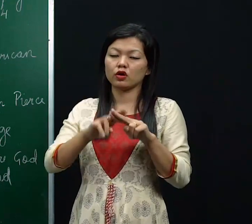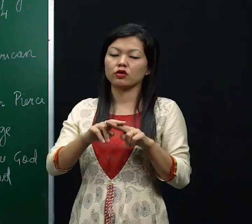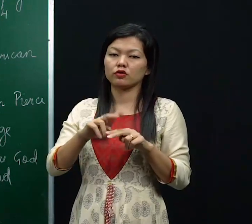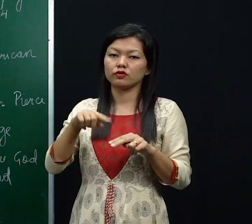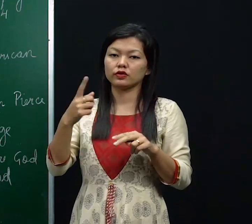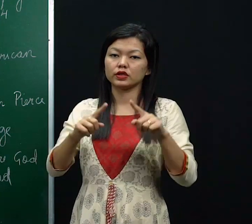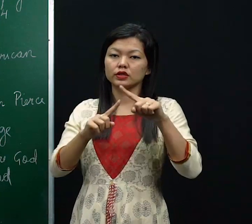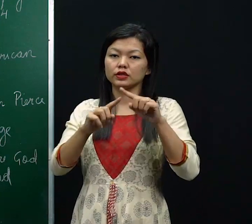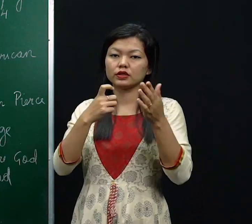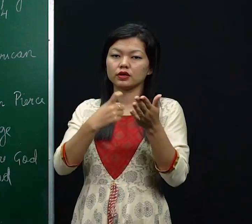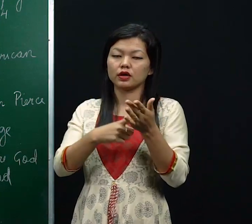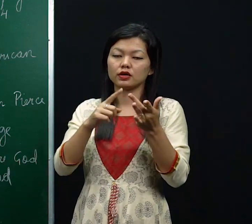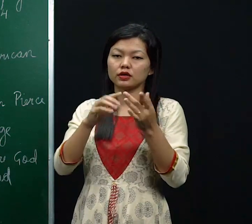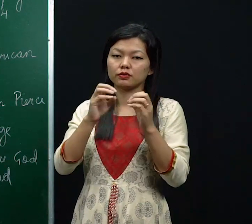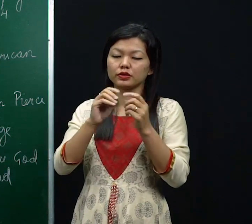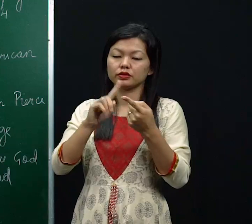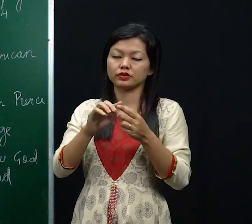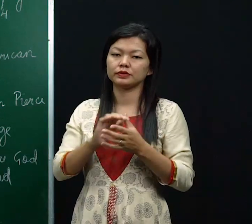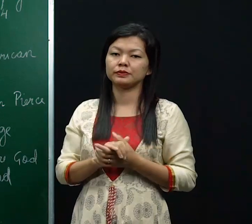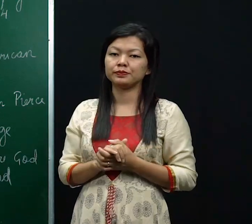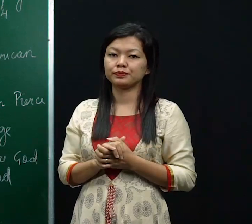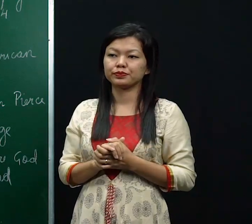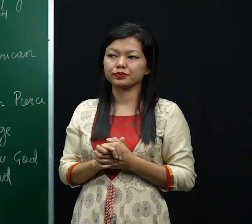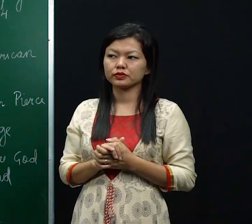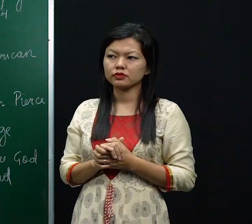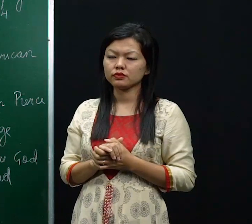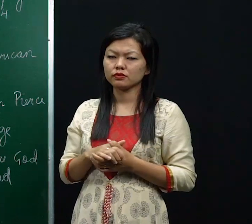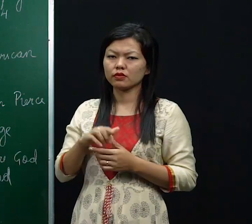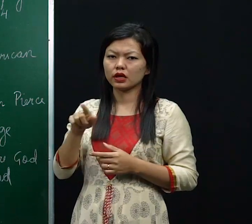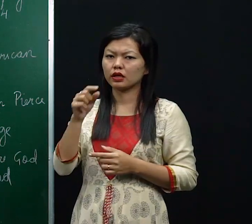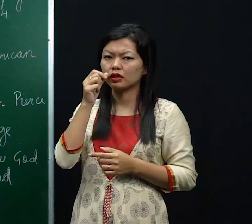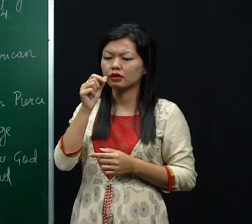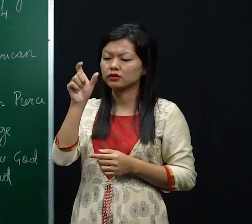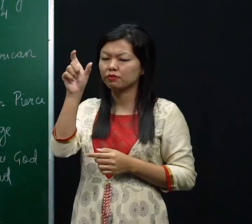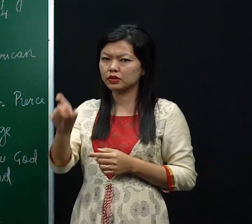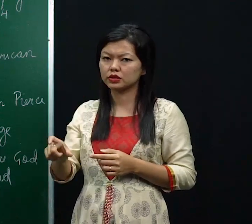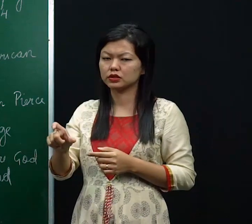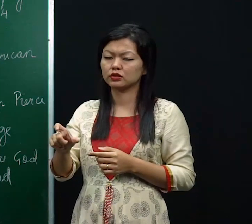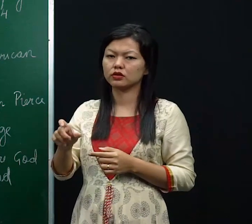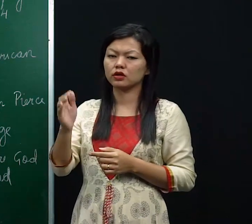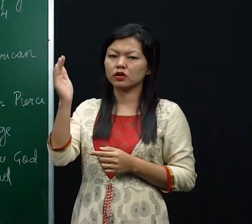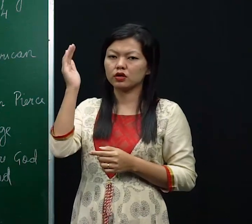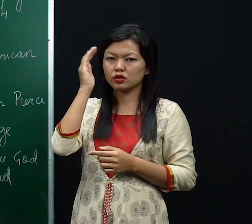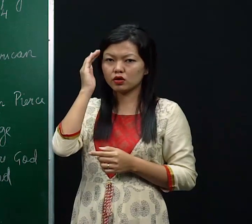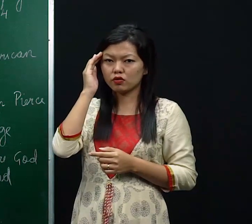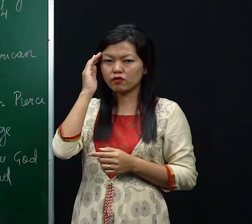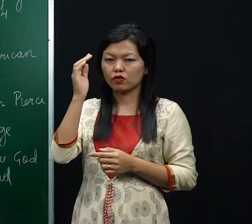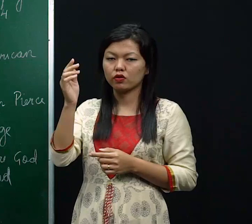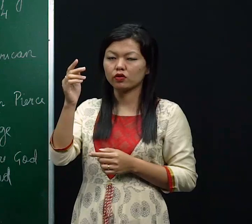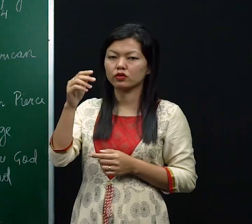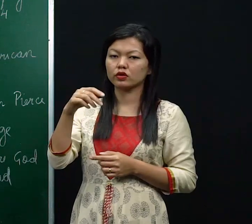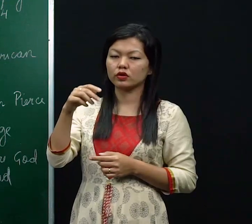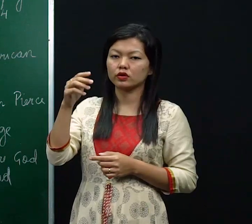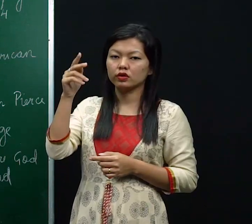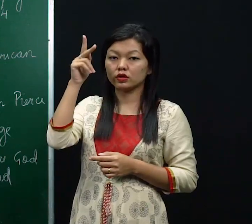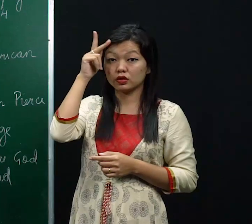to the president, who is considered or who was considered to be much more well educated than the tribals. But we will